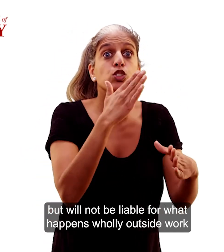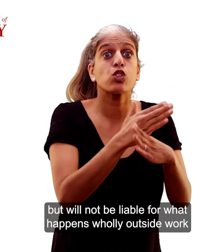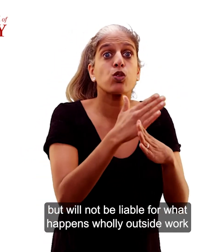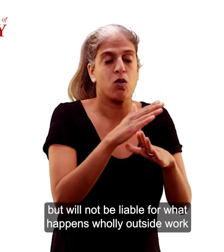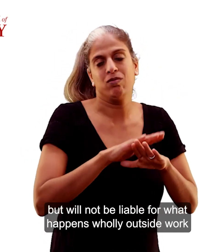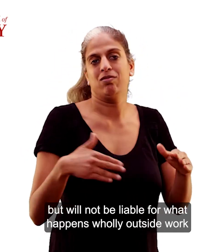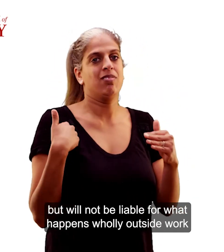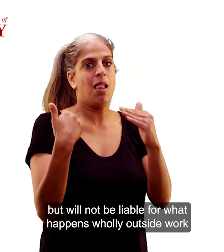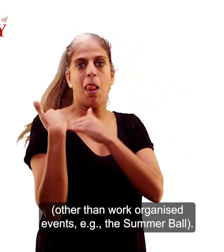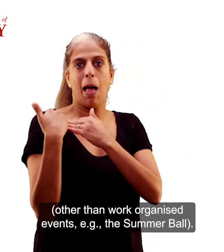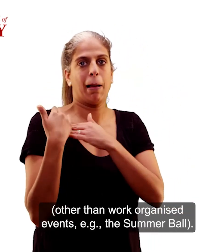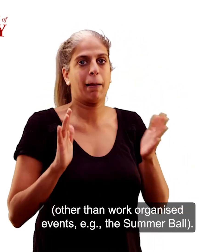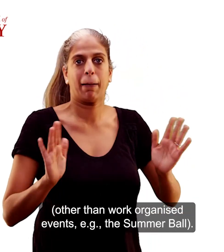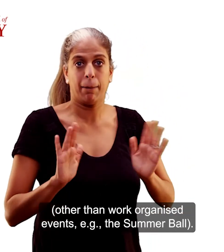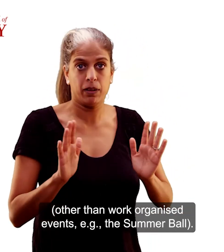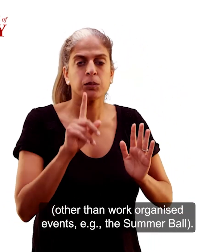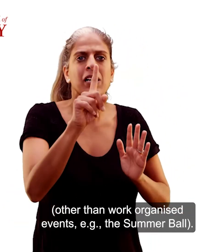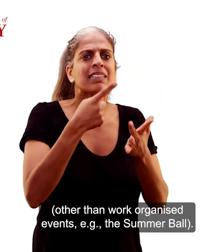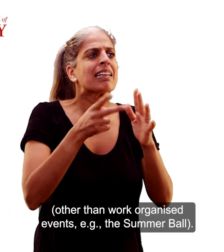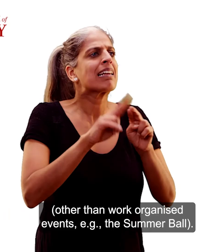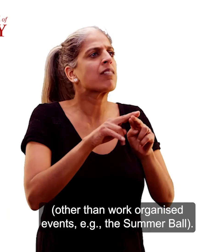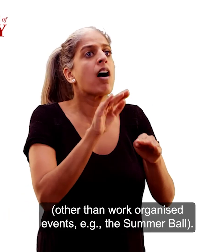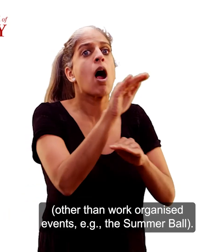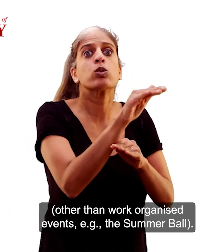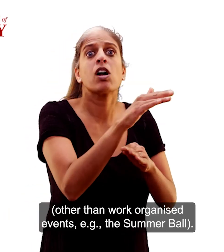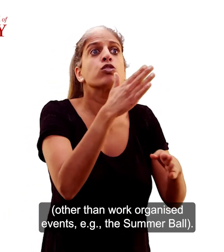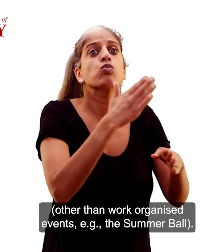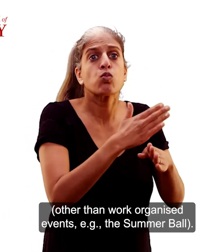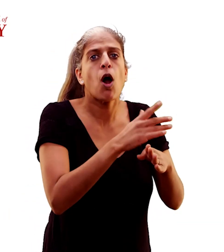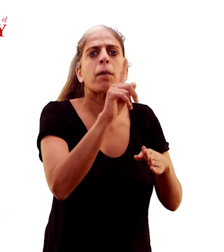outside work, other than work organised events, e.g. the summer ball.